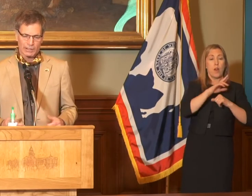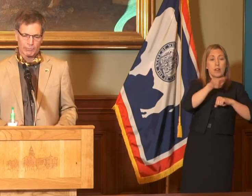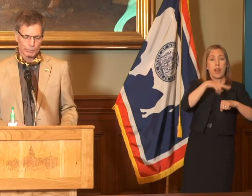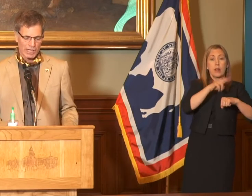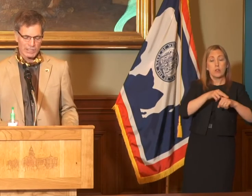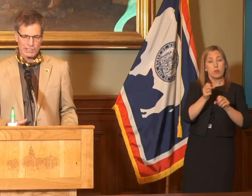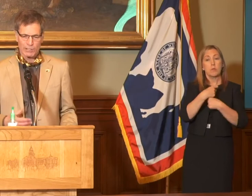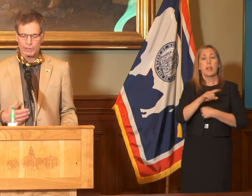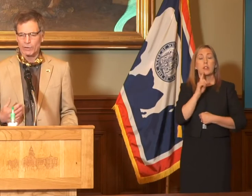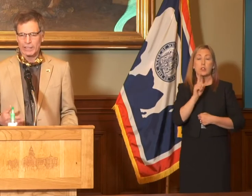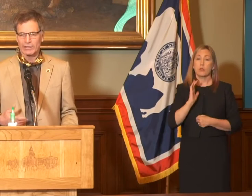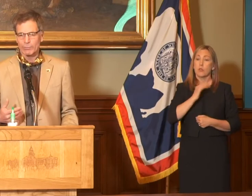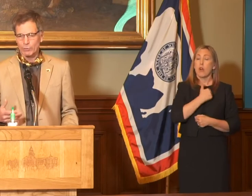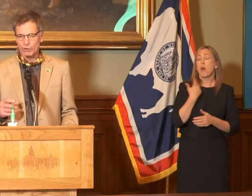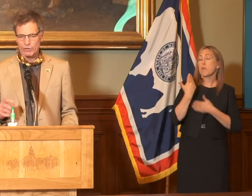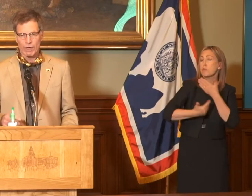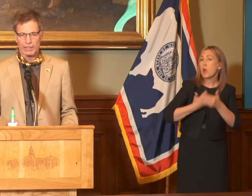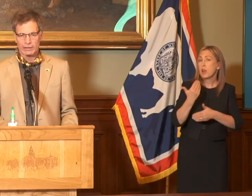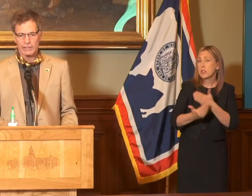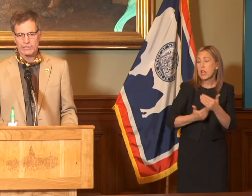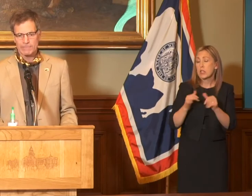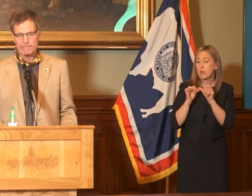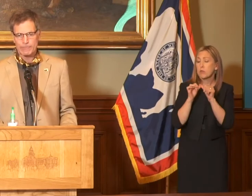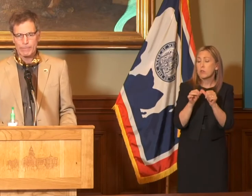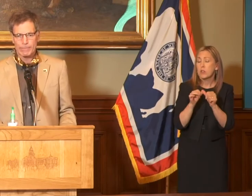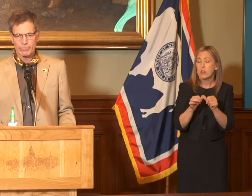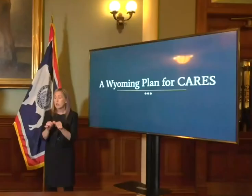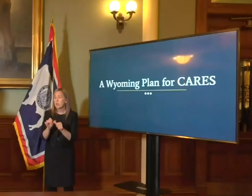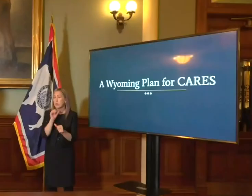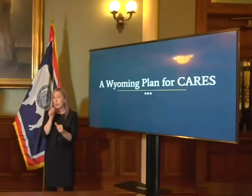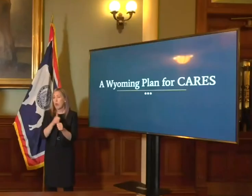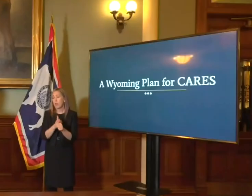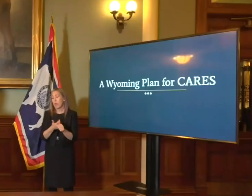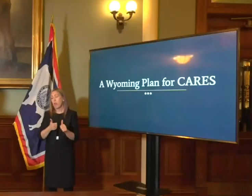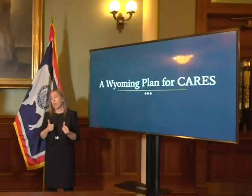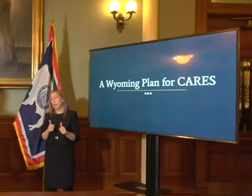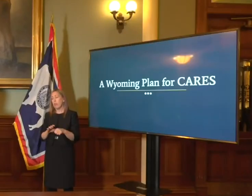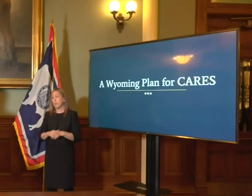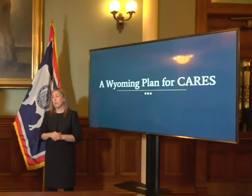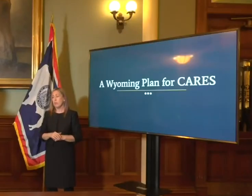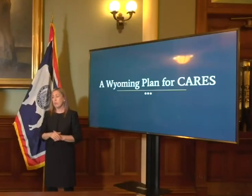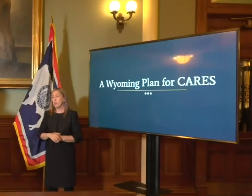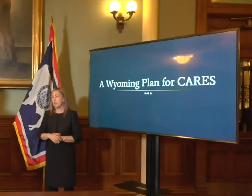robust process so we don't end up with those bottlenecks.